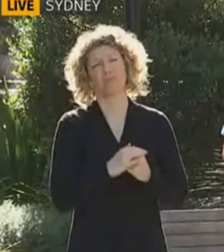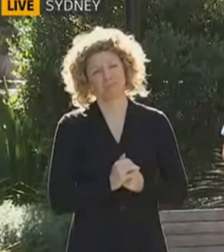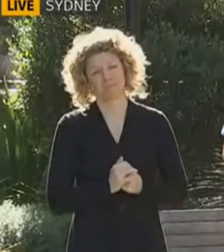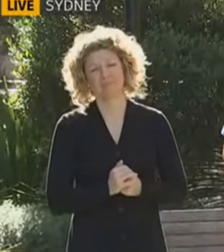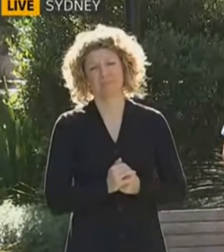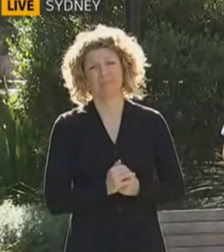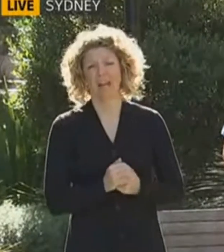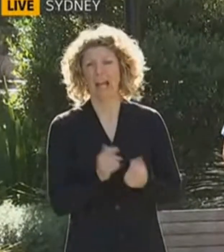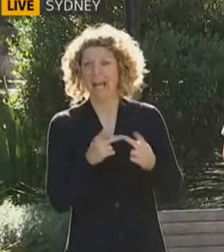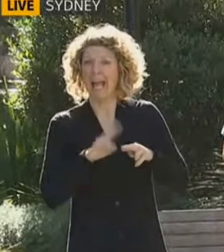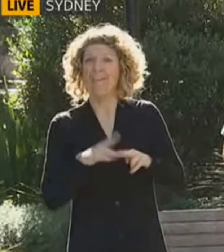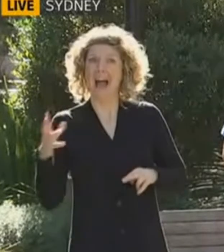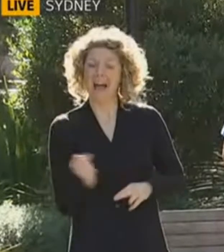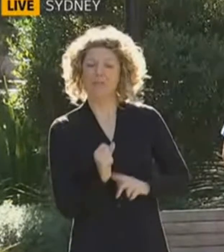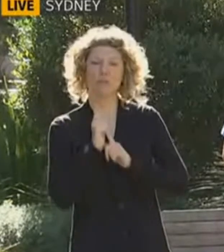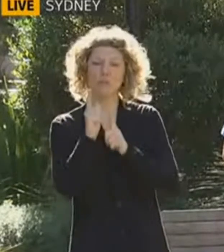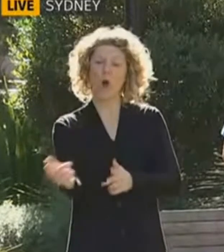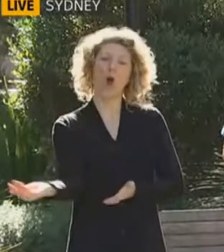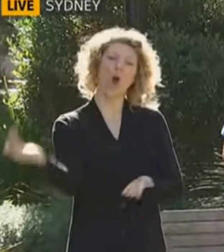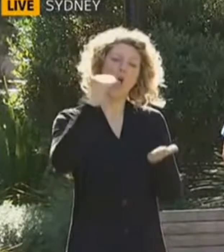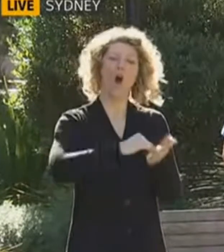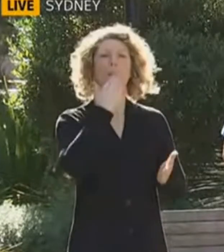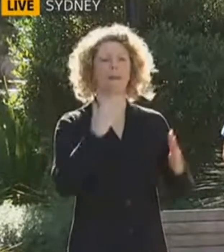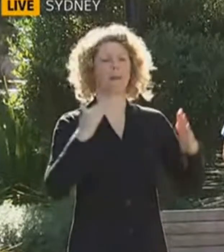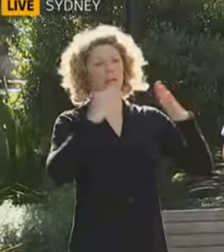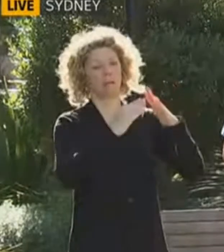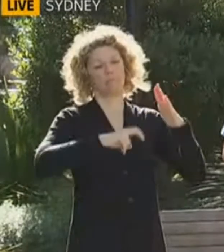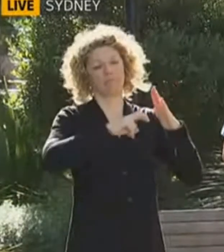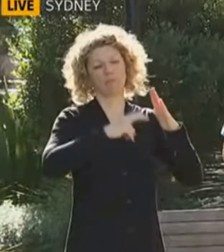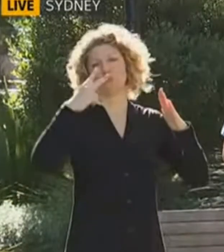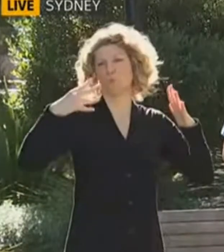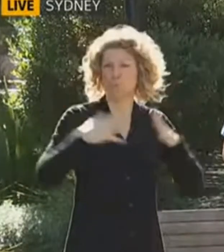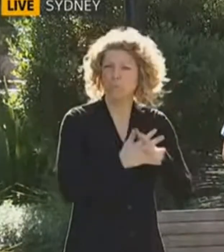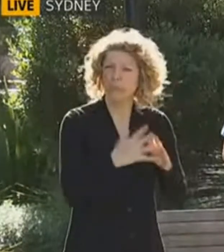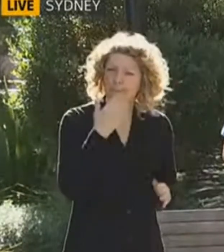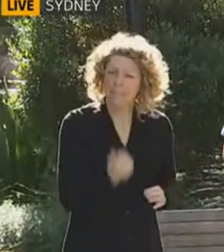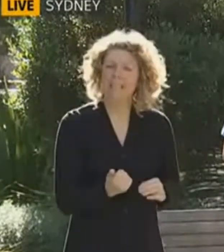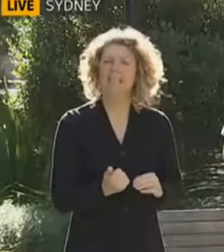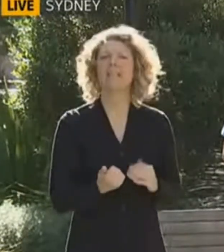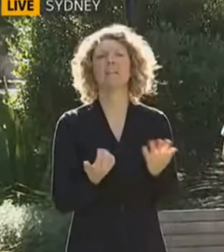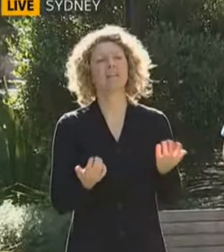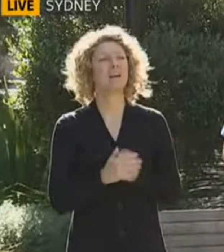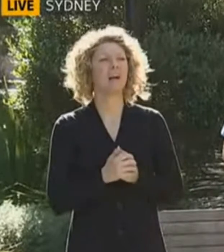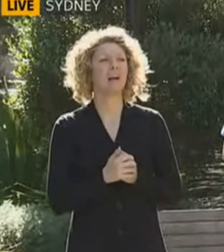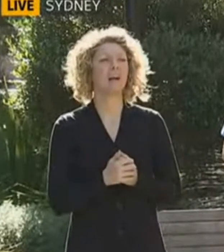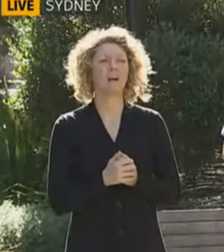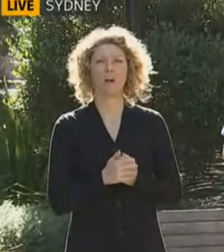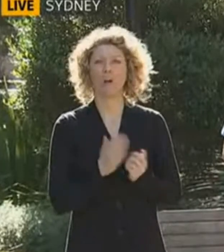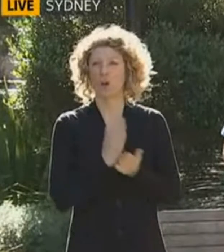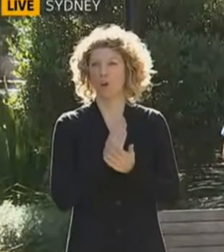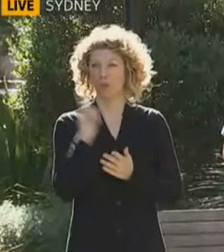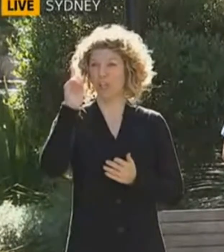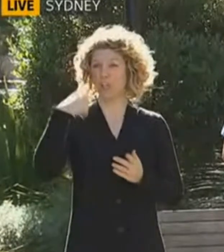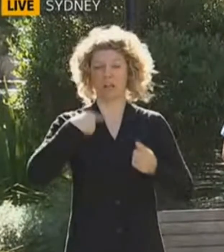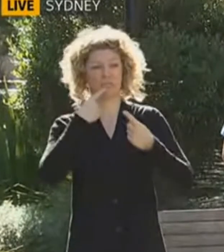when they return. So whilst I do appreciate it's an inconvenience to a number of people, I don't think today's announcement by the